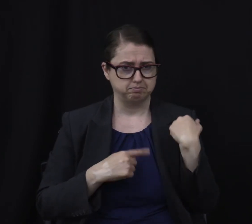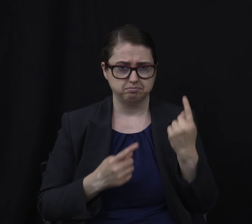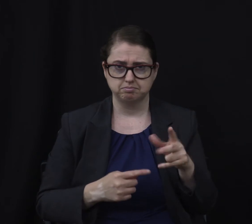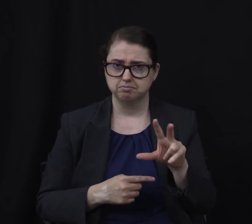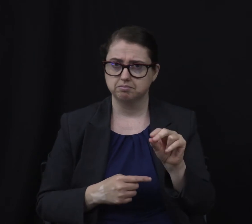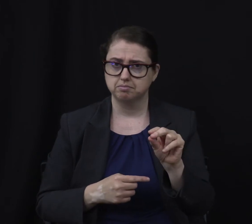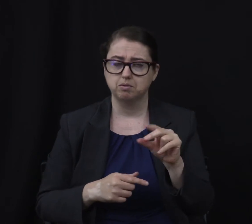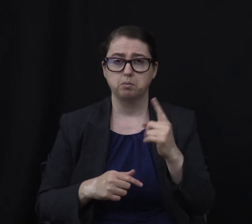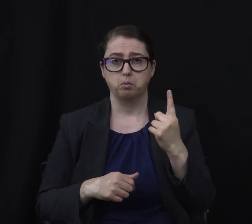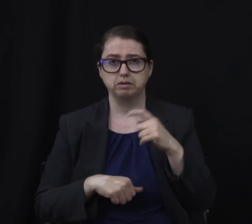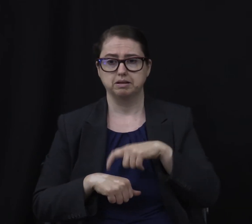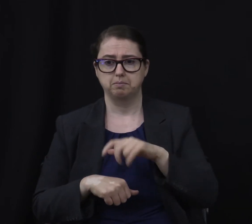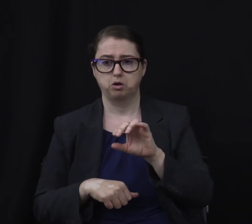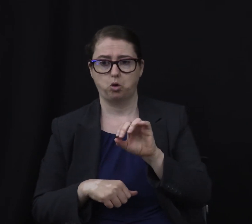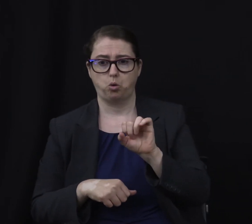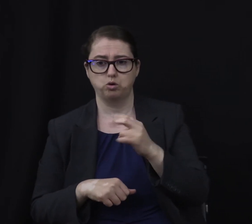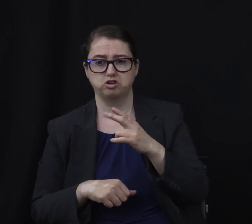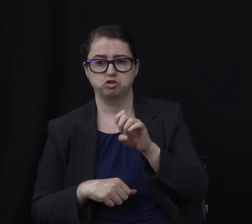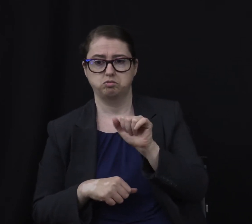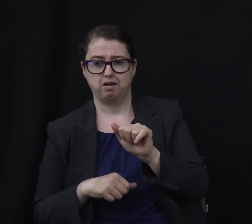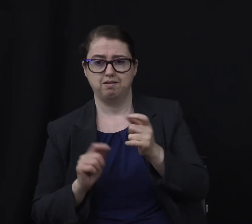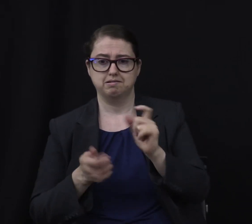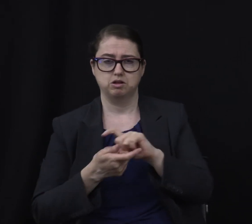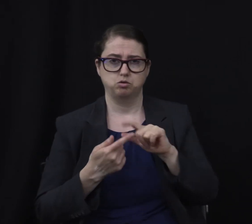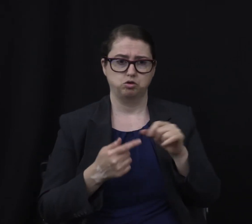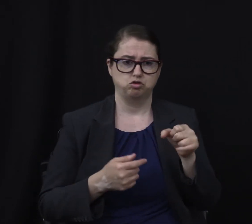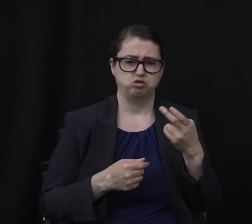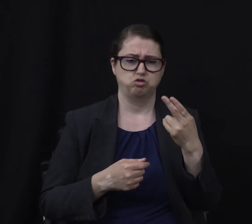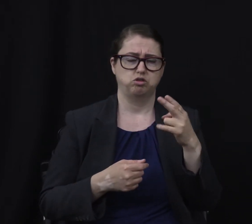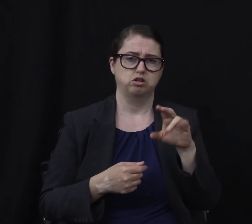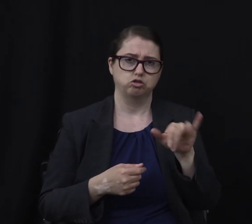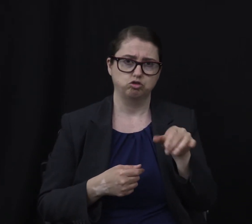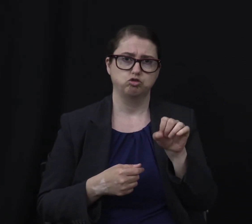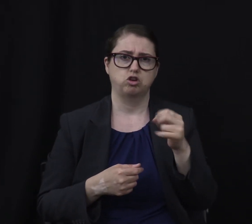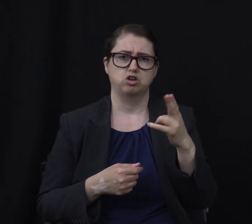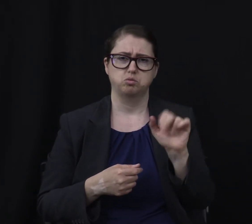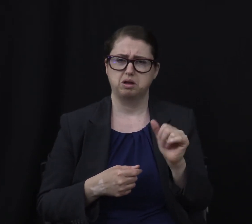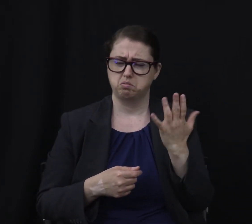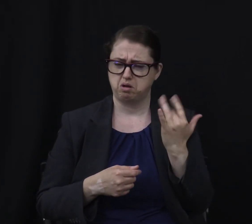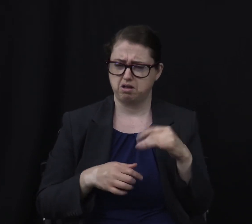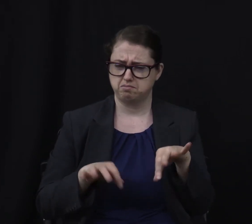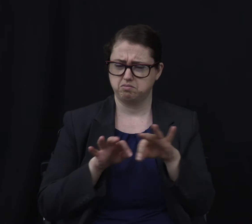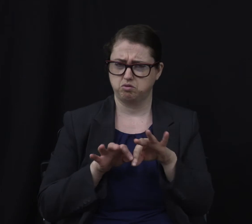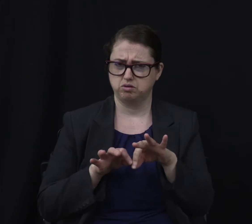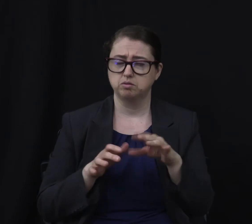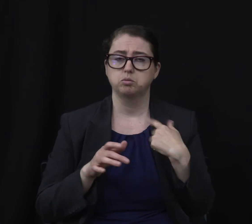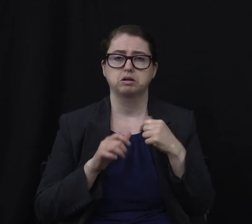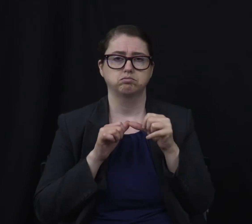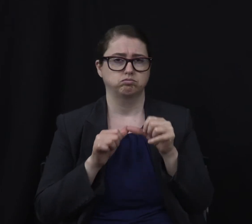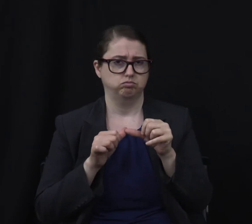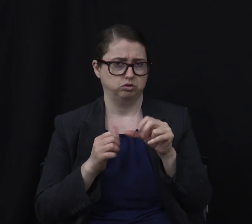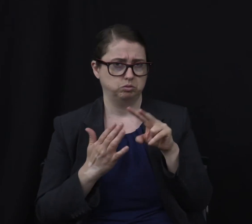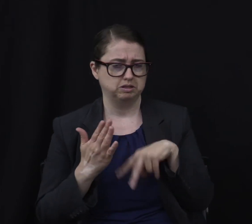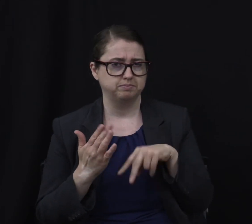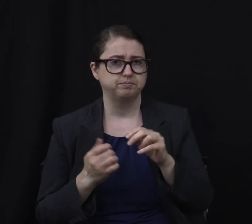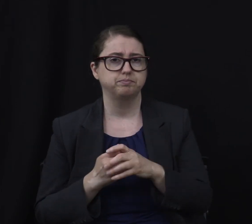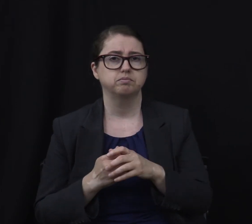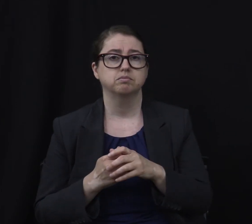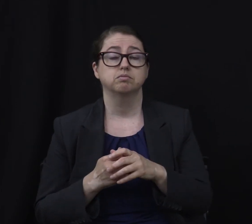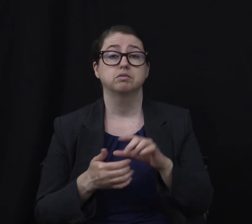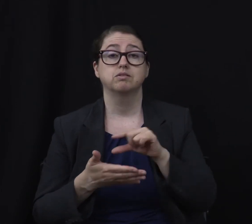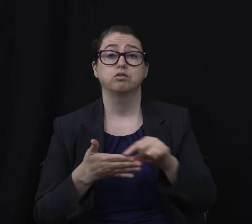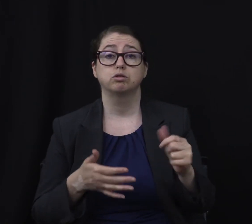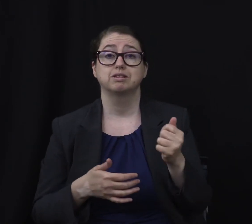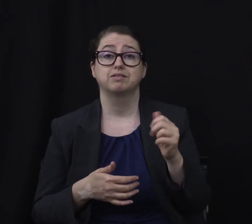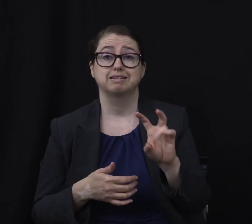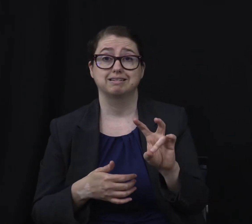Why does it matter? And why specifically does it happen here? Well, let's read on. It says from verse 17, then